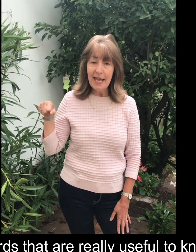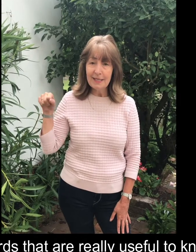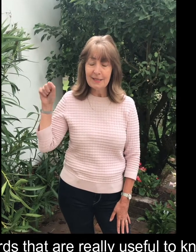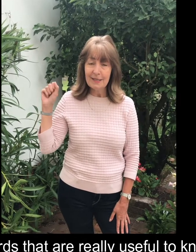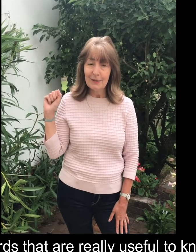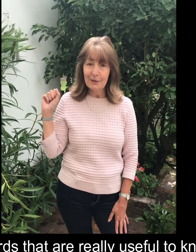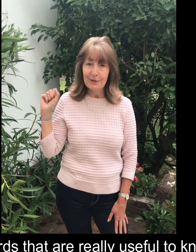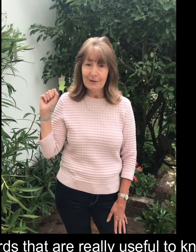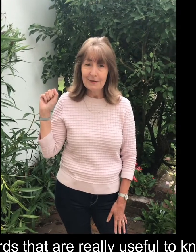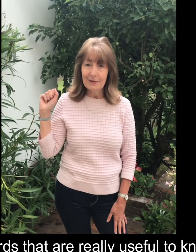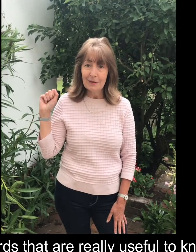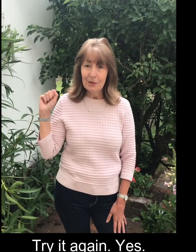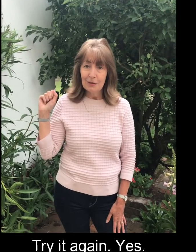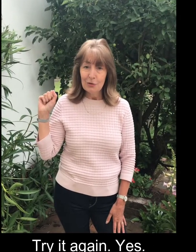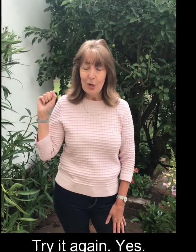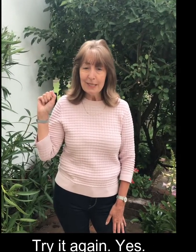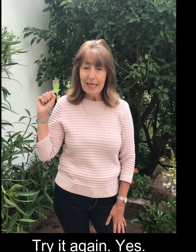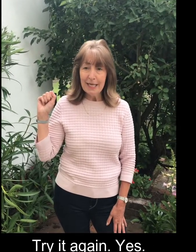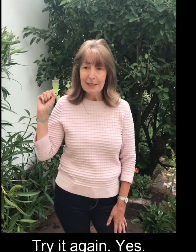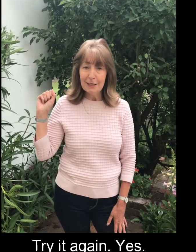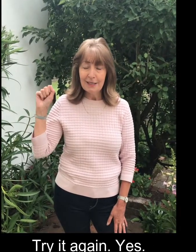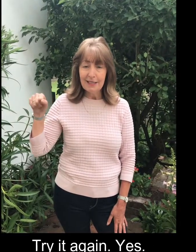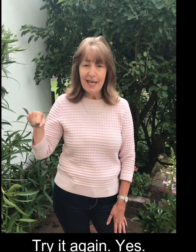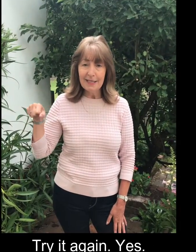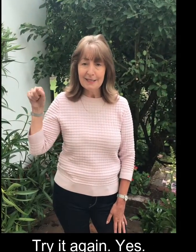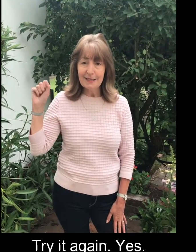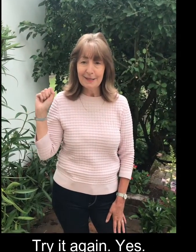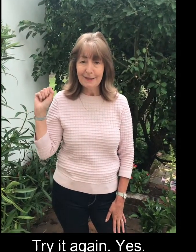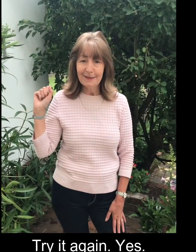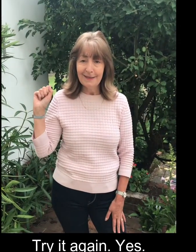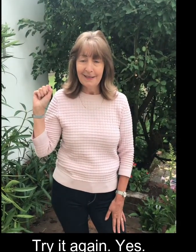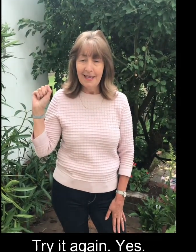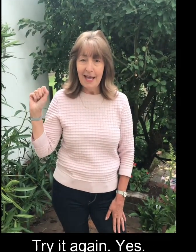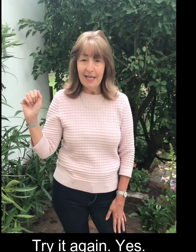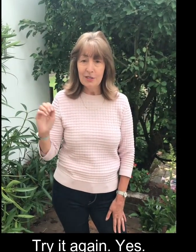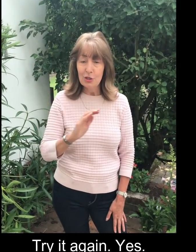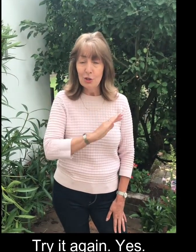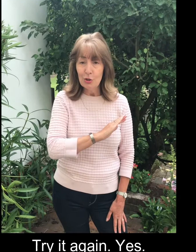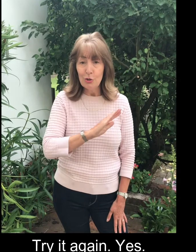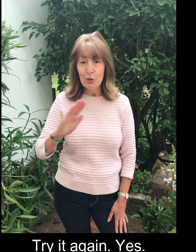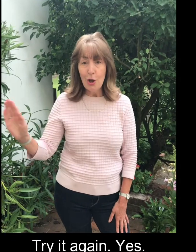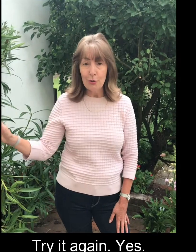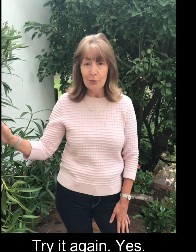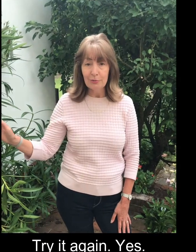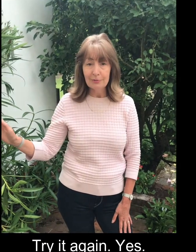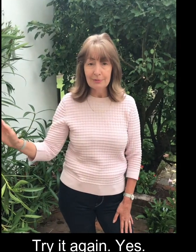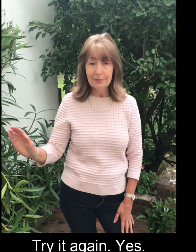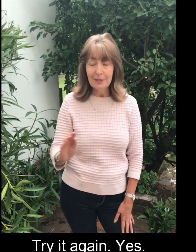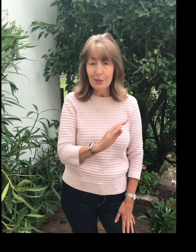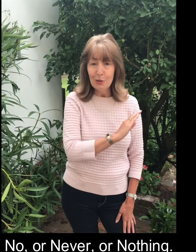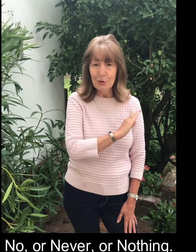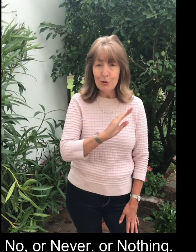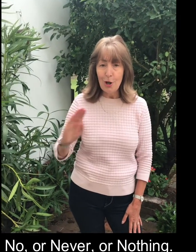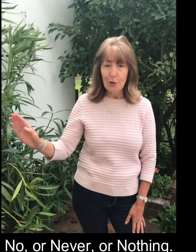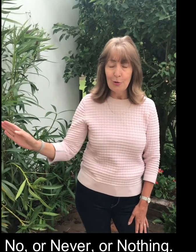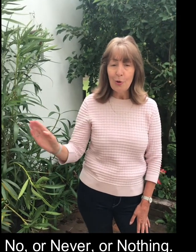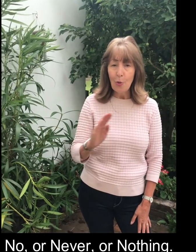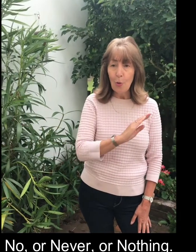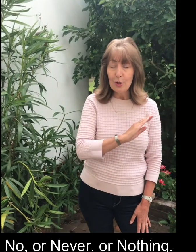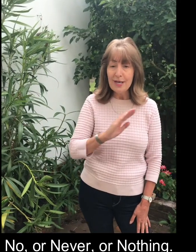yes, try it again, yes, and no, no, or